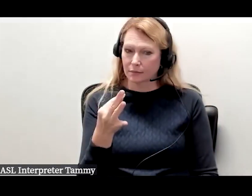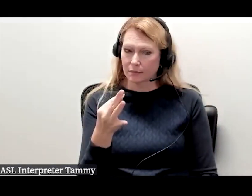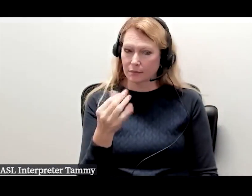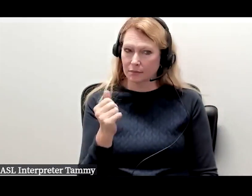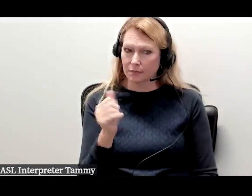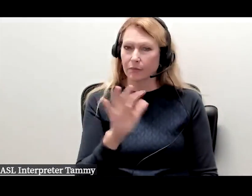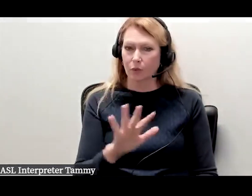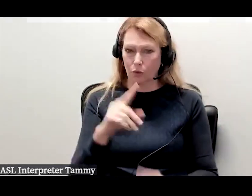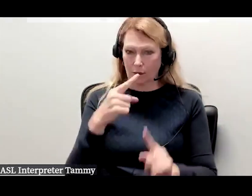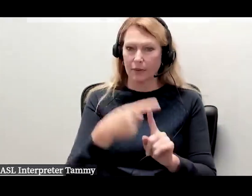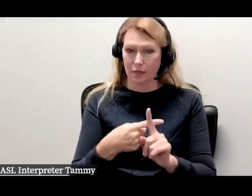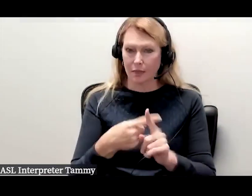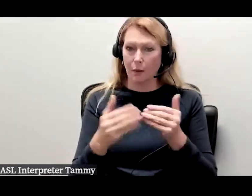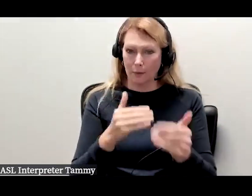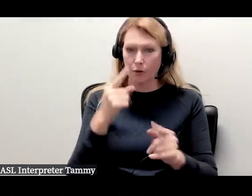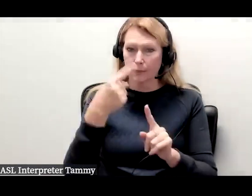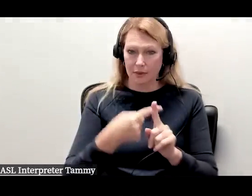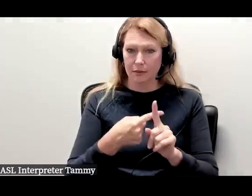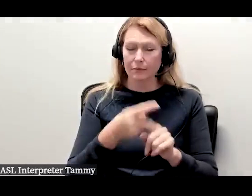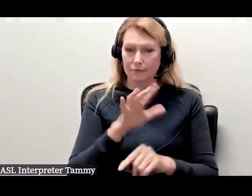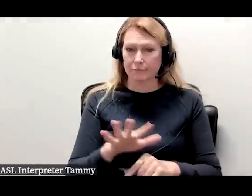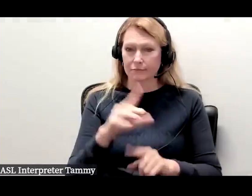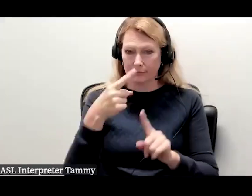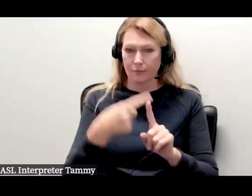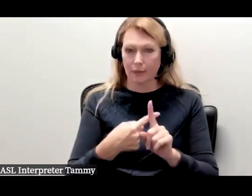over a month, almost a month, right around a month.